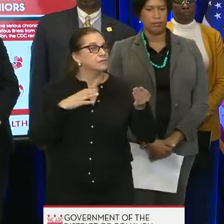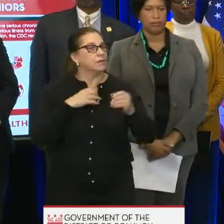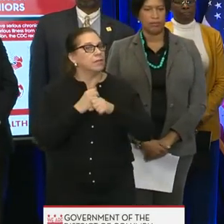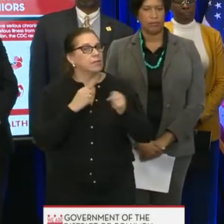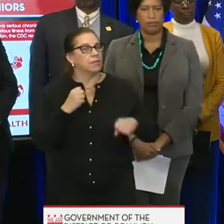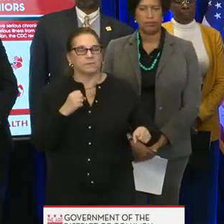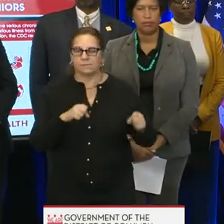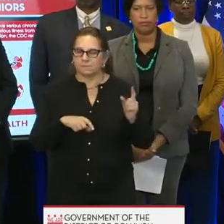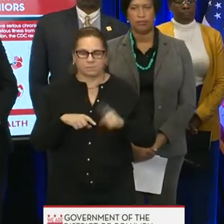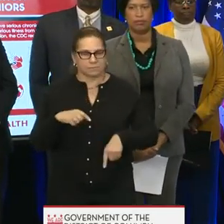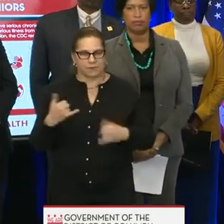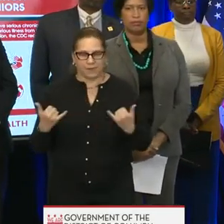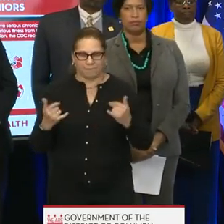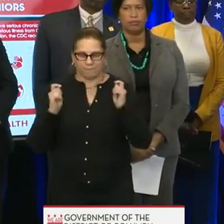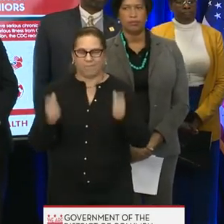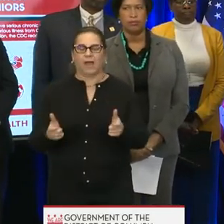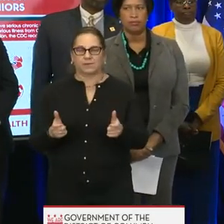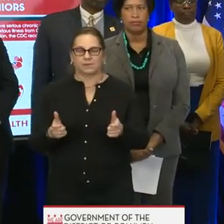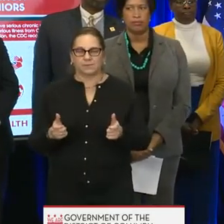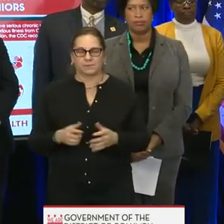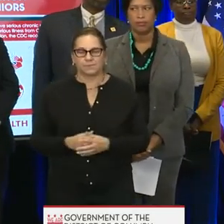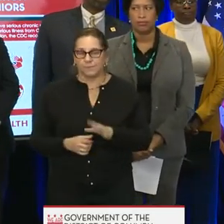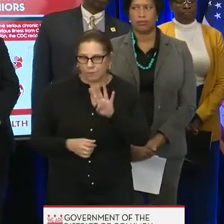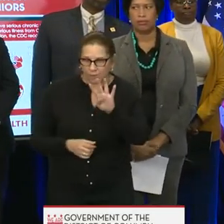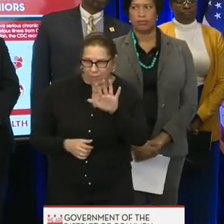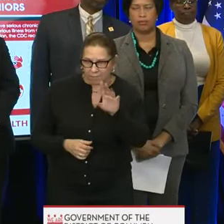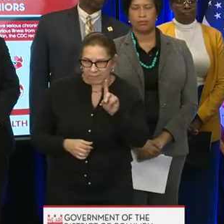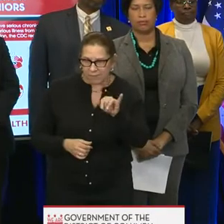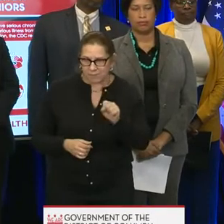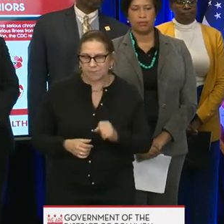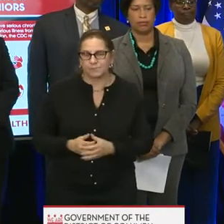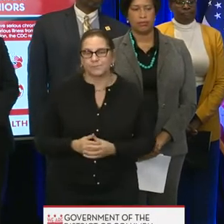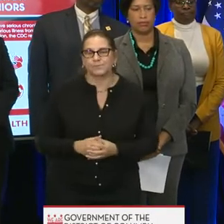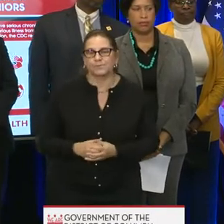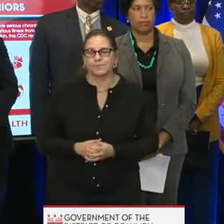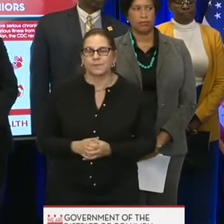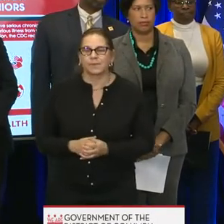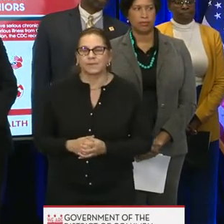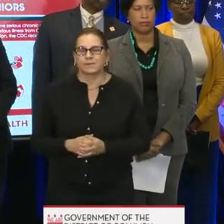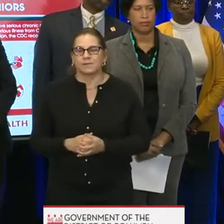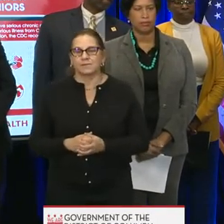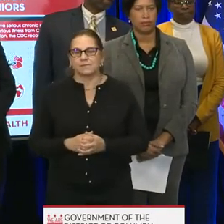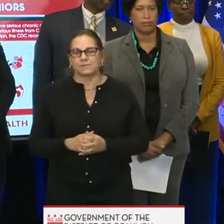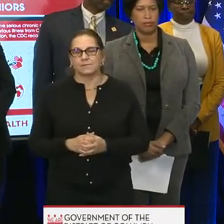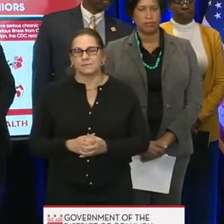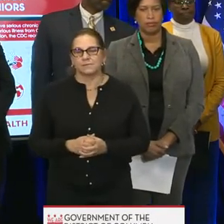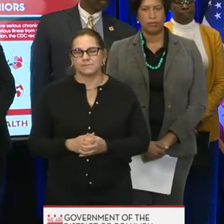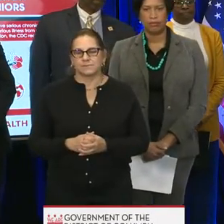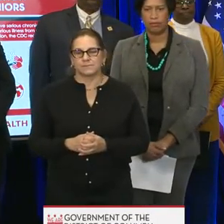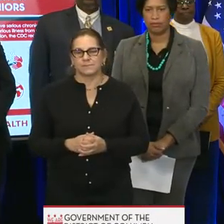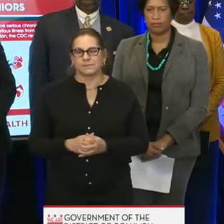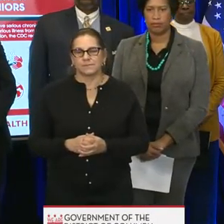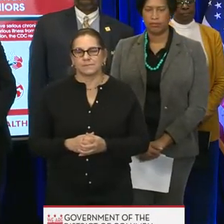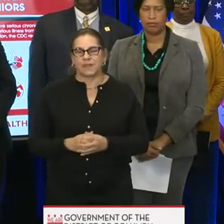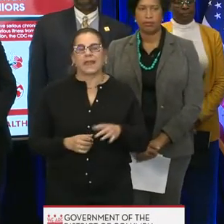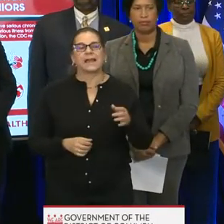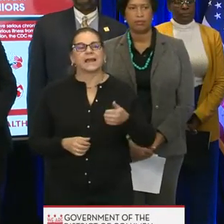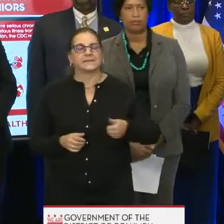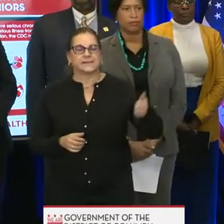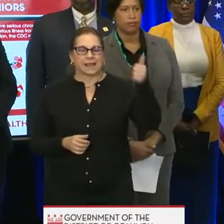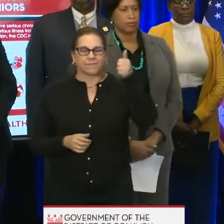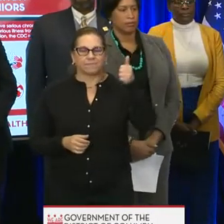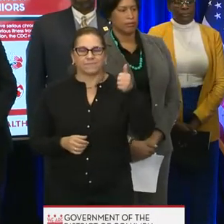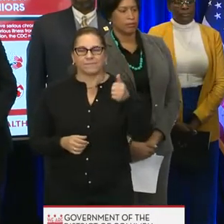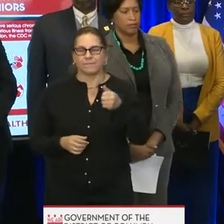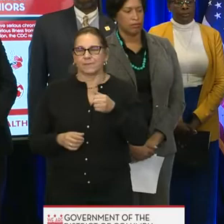days. As the mayor indicated, the executive, meaning the mayor and her senior staff and the